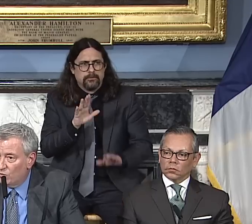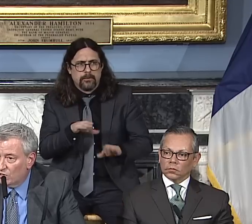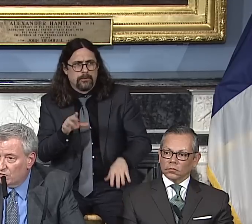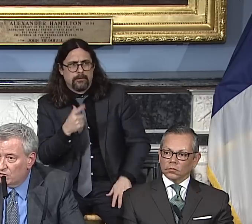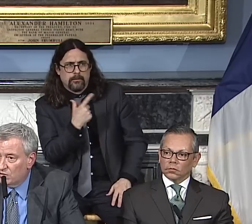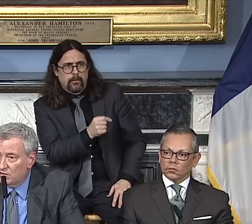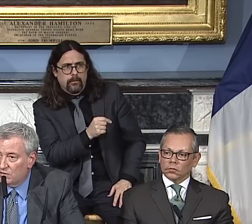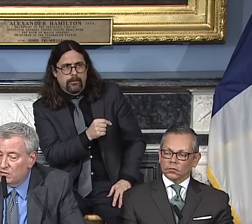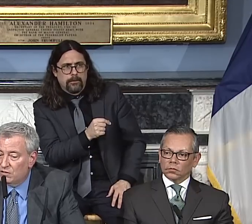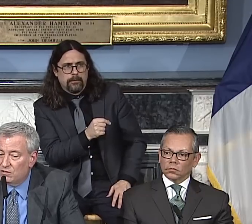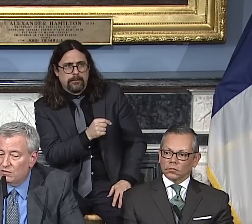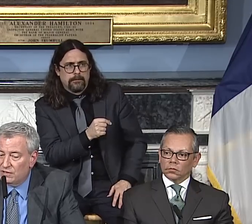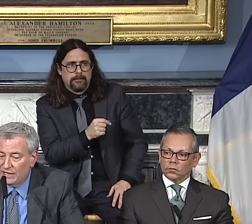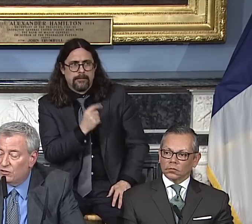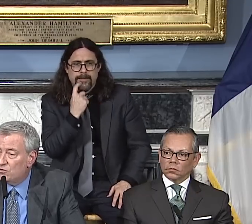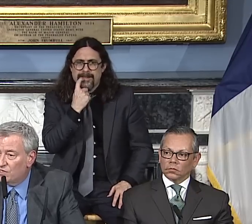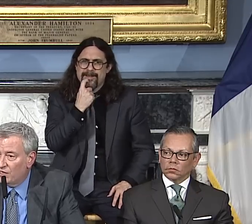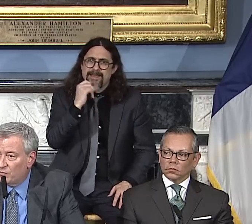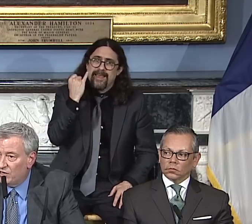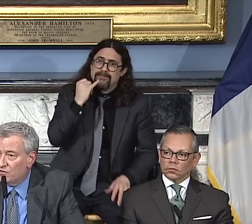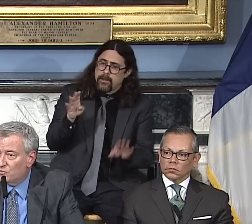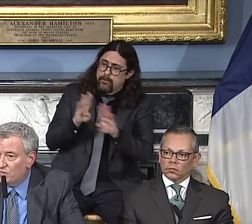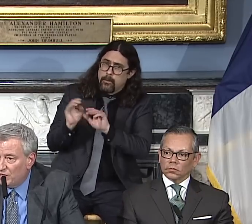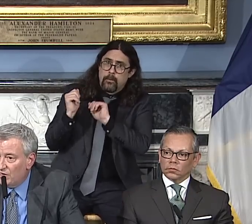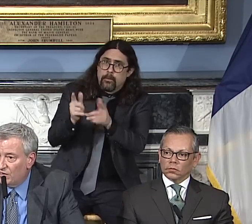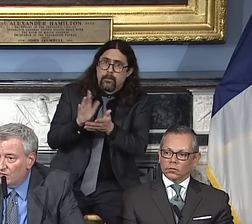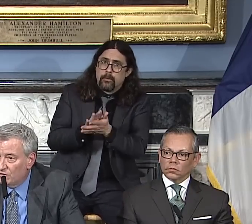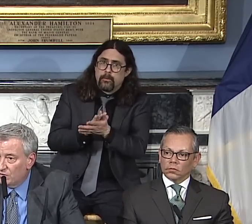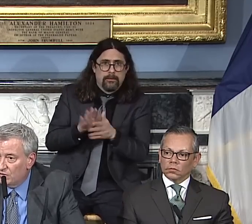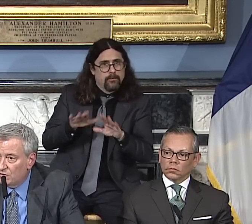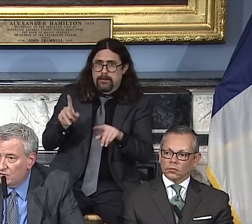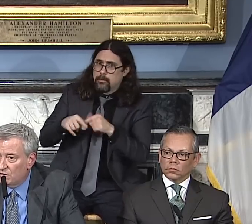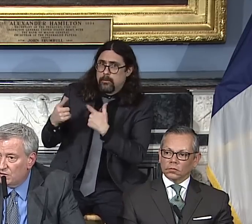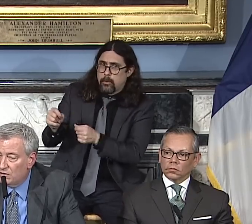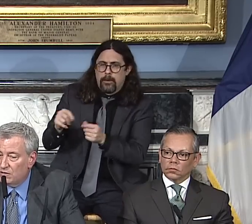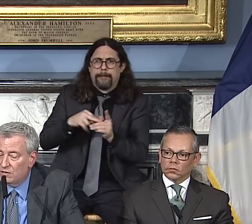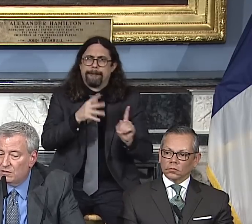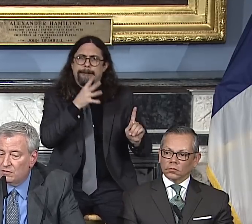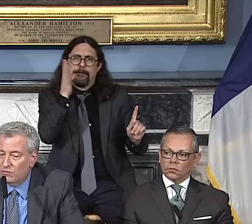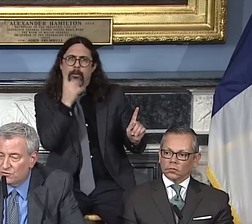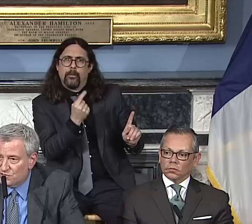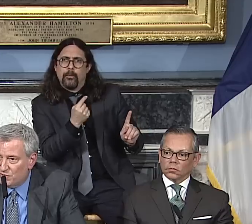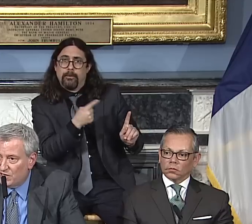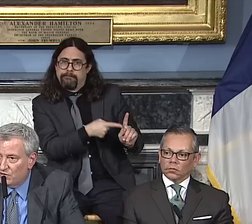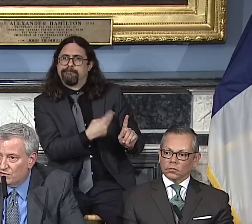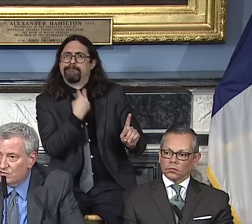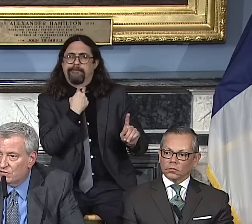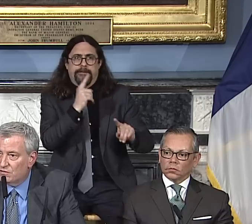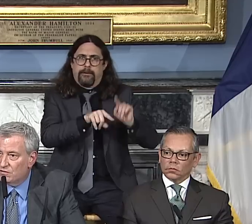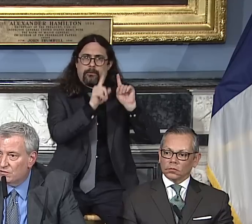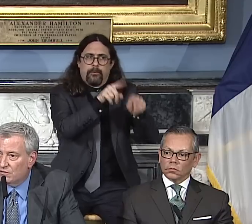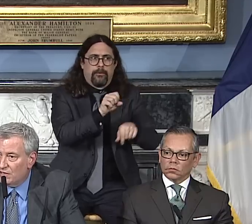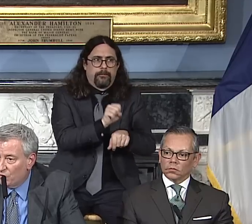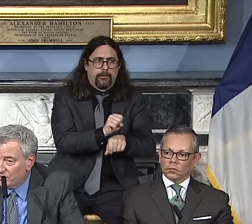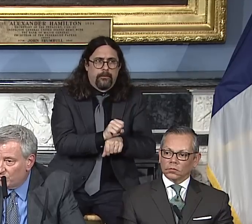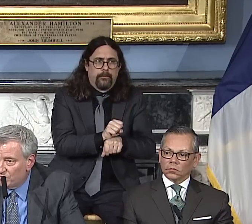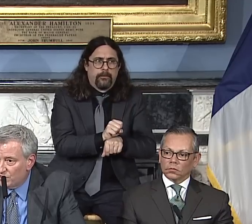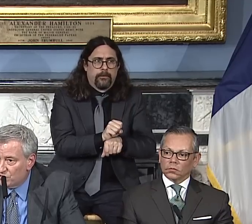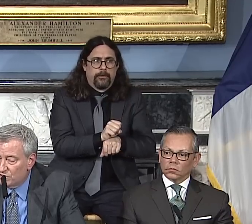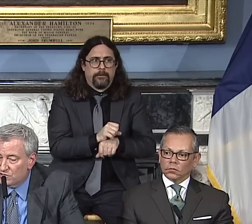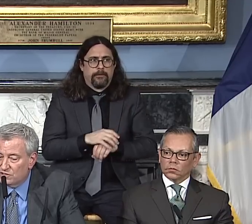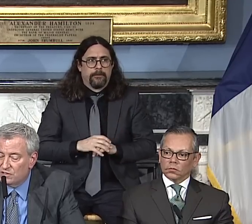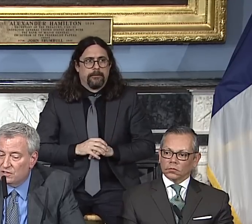can't go to work. That includes a lot of parents we depend on. First responders,